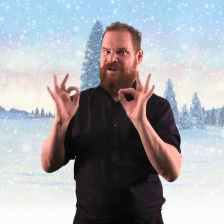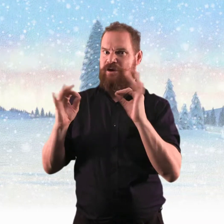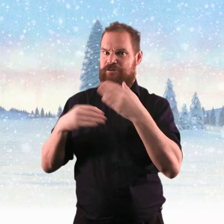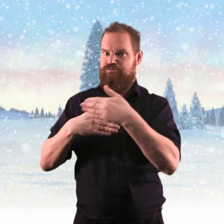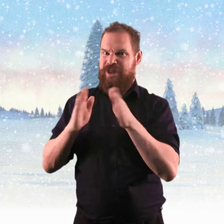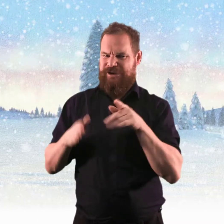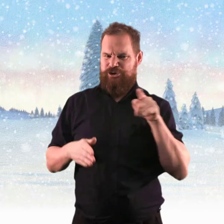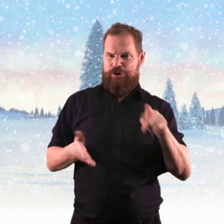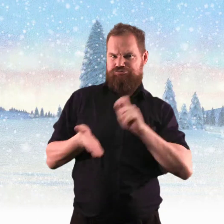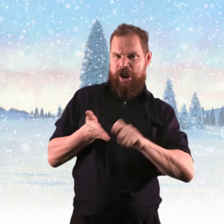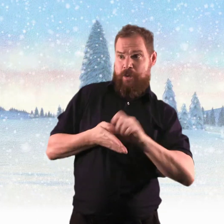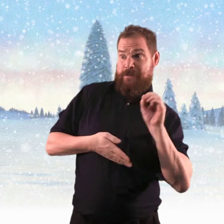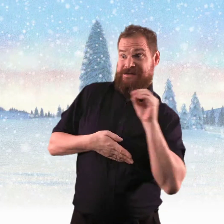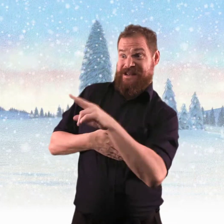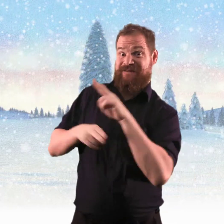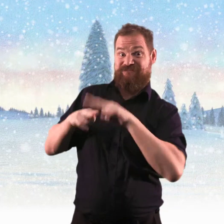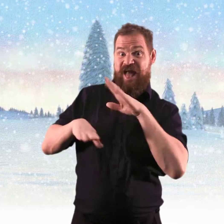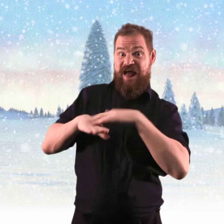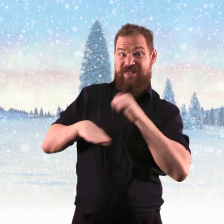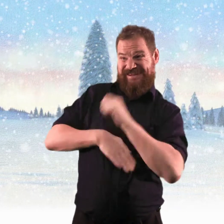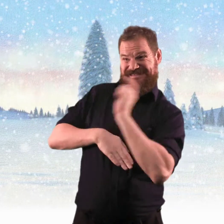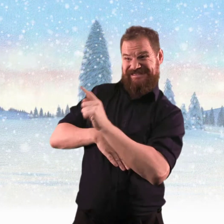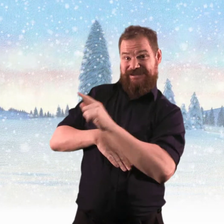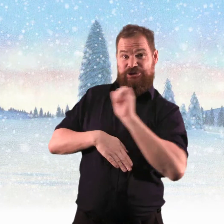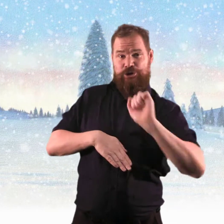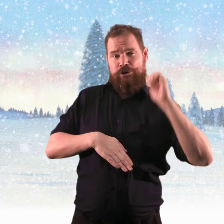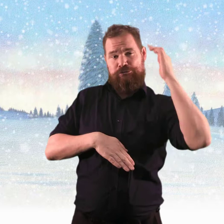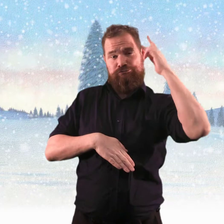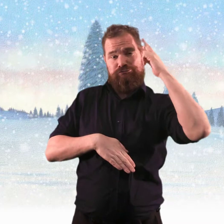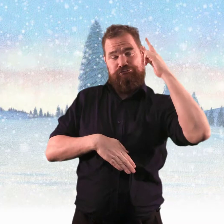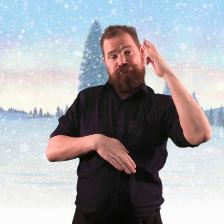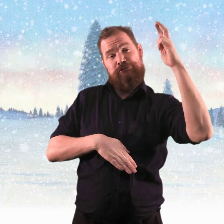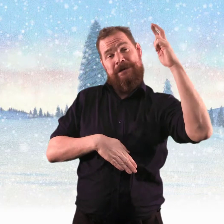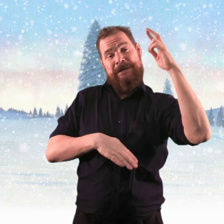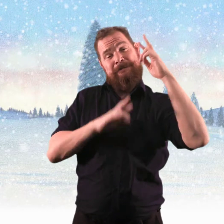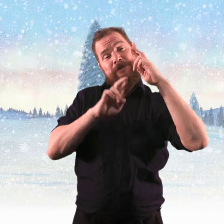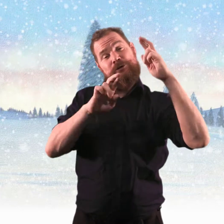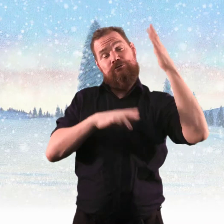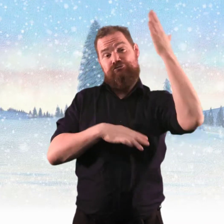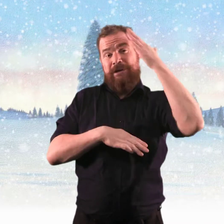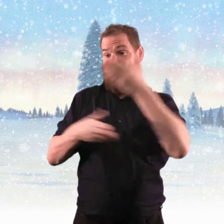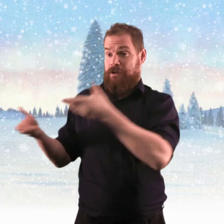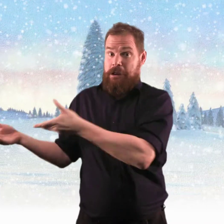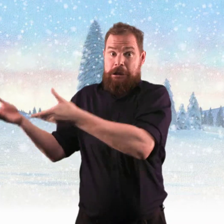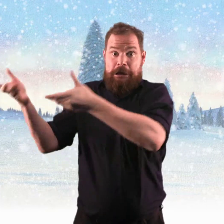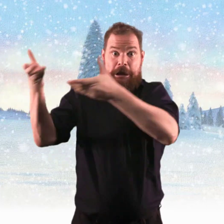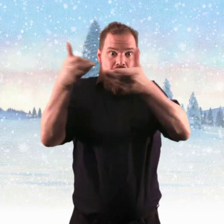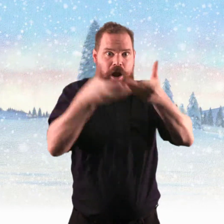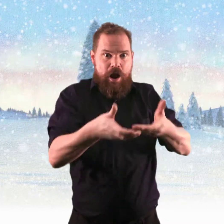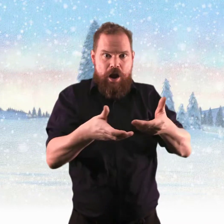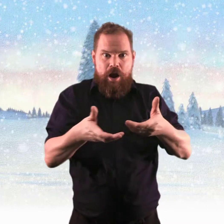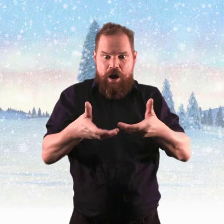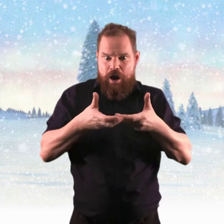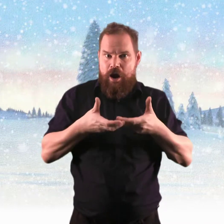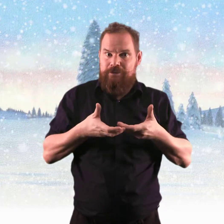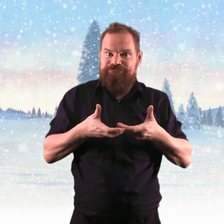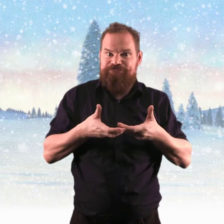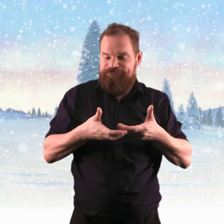Hello, he said gruffly and shook Billy's hand. You know this is perfect. You sent me a letter with all your hopes and dreams written on it for